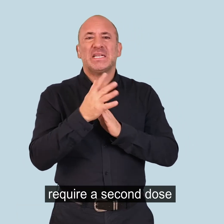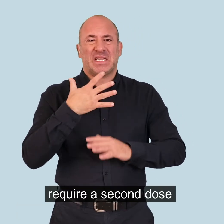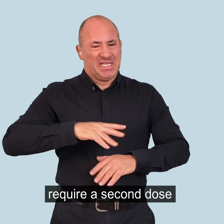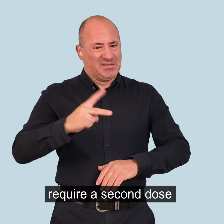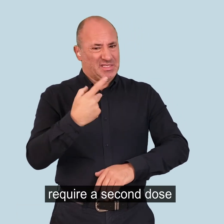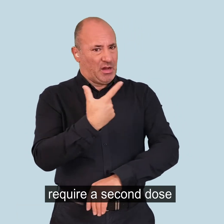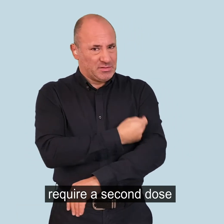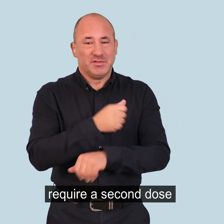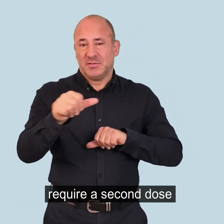a second dose.